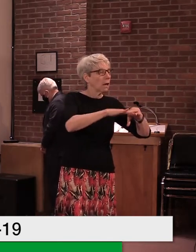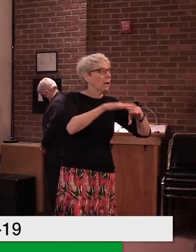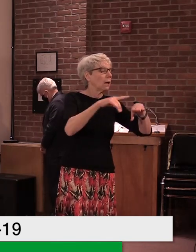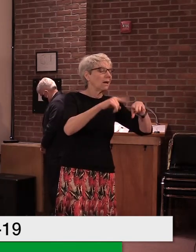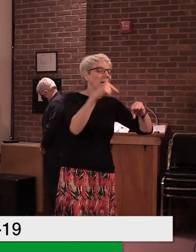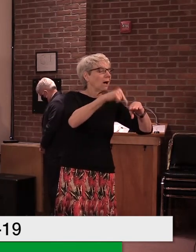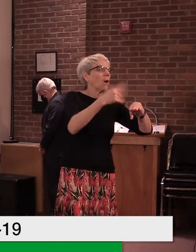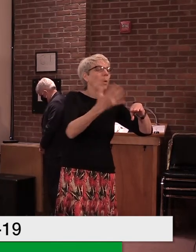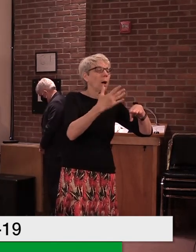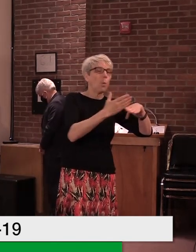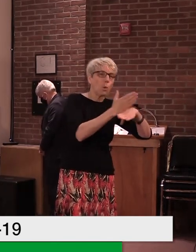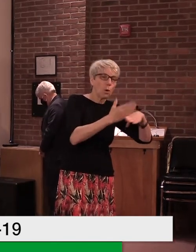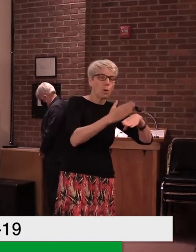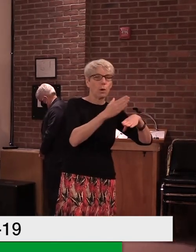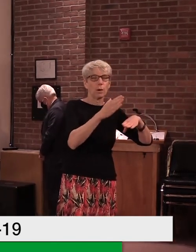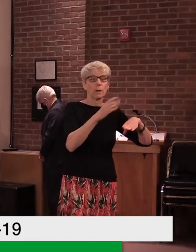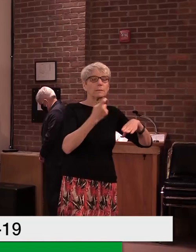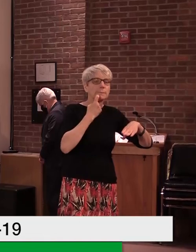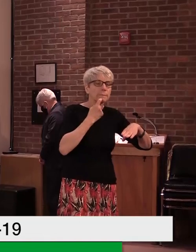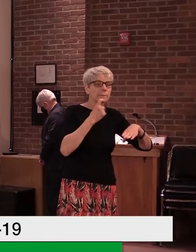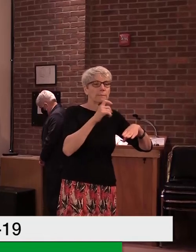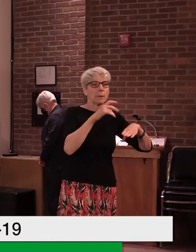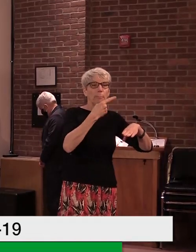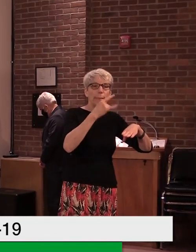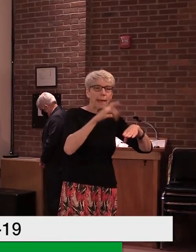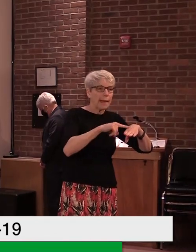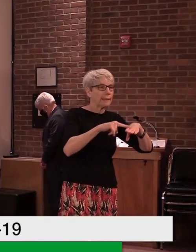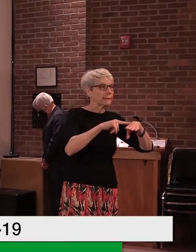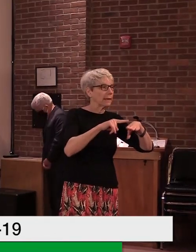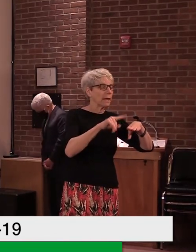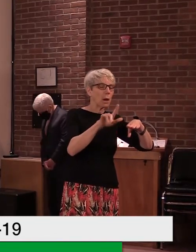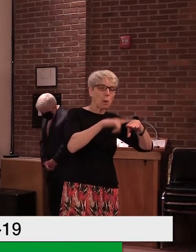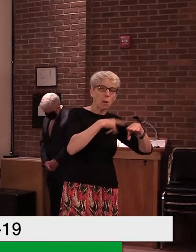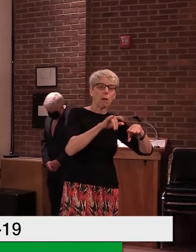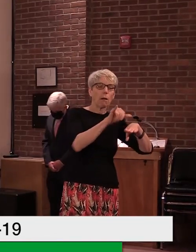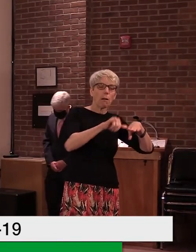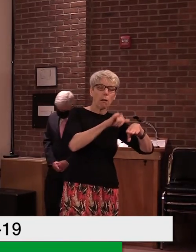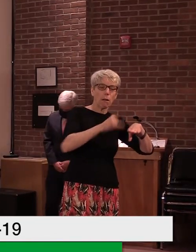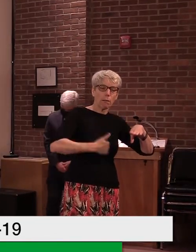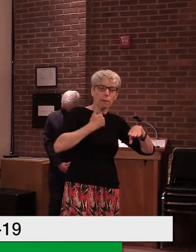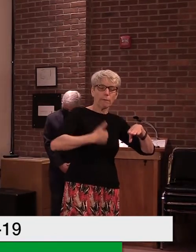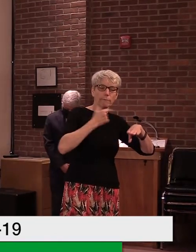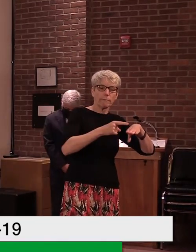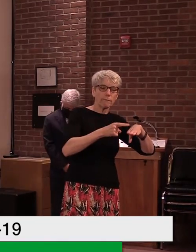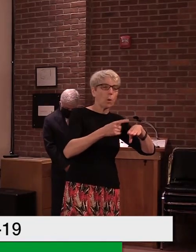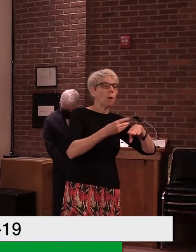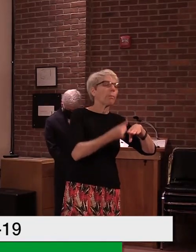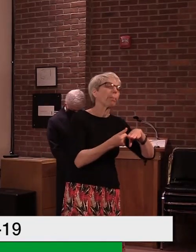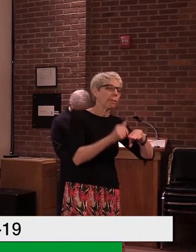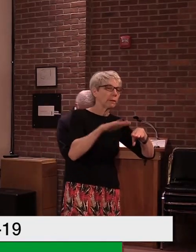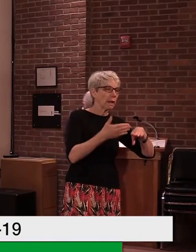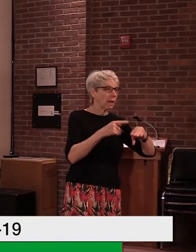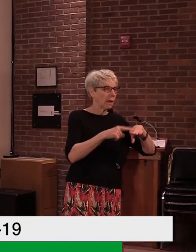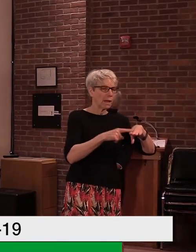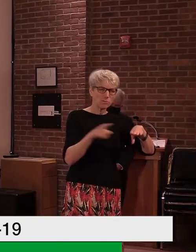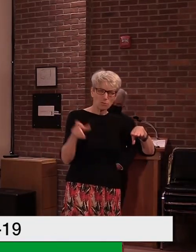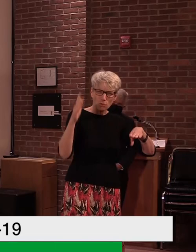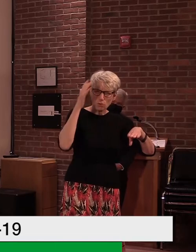it's varied. Do we know for sure how long they can live on different surfaces?